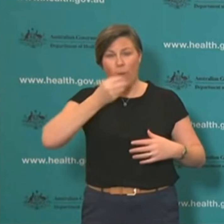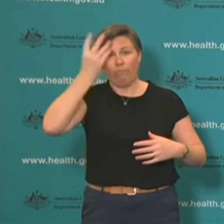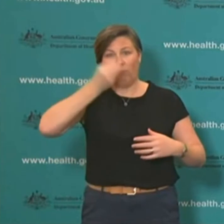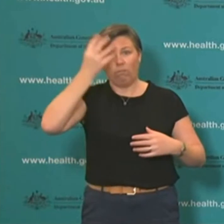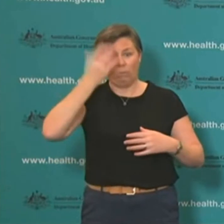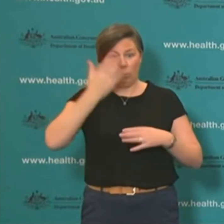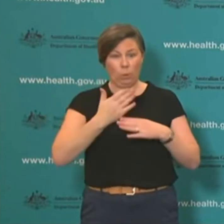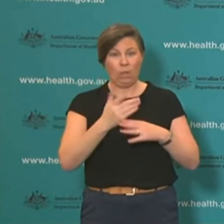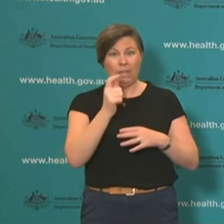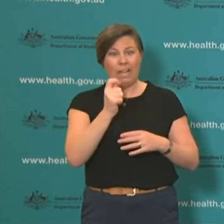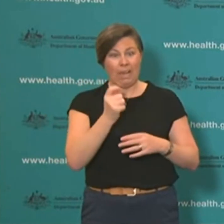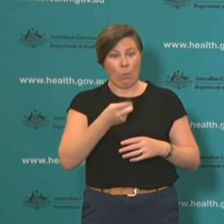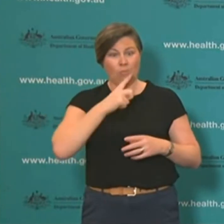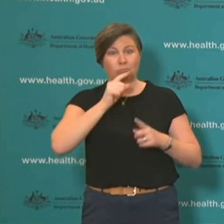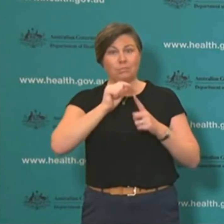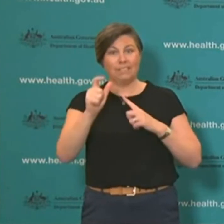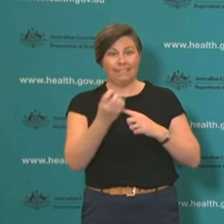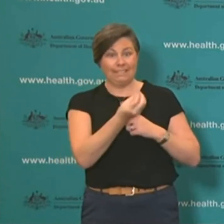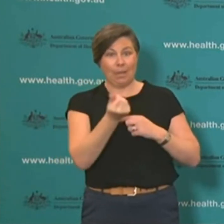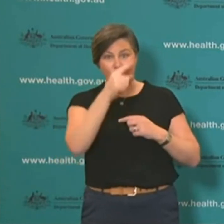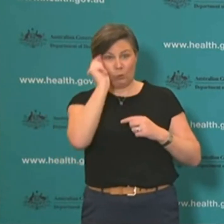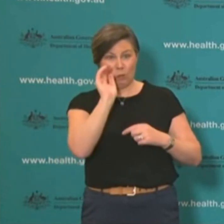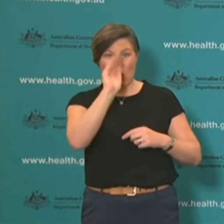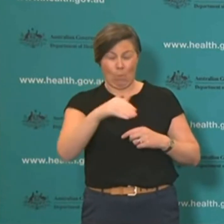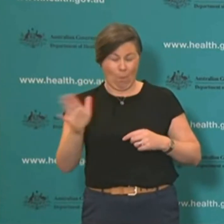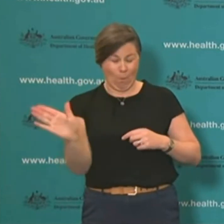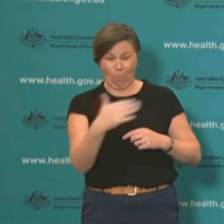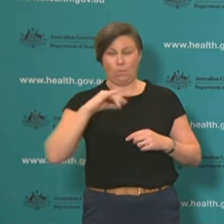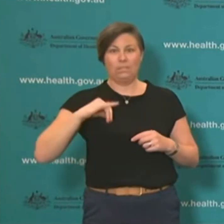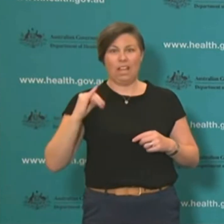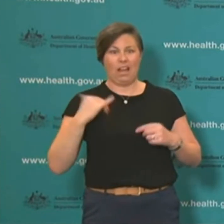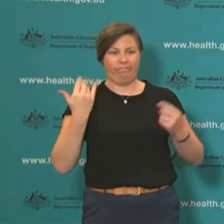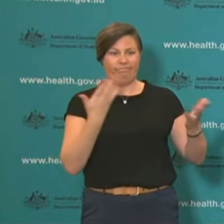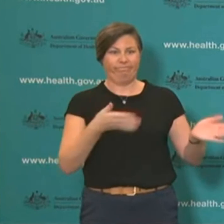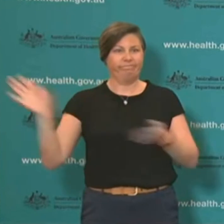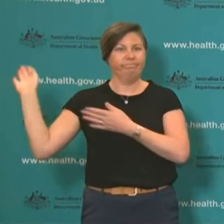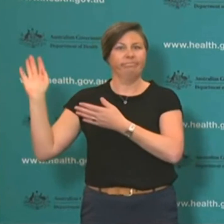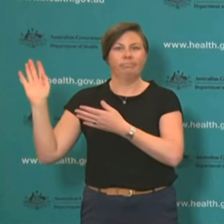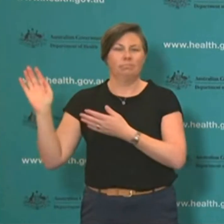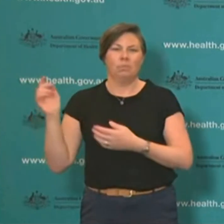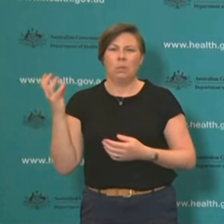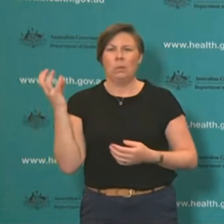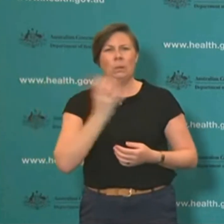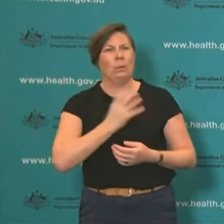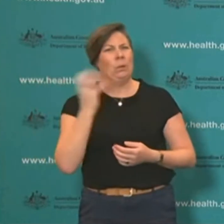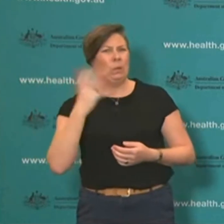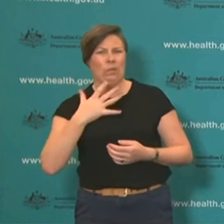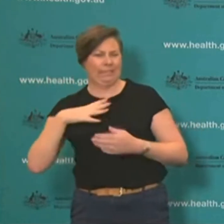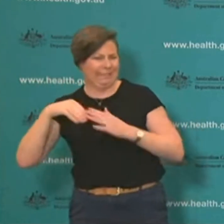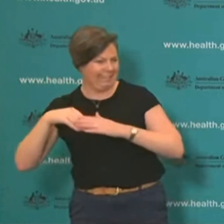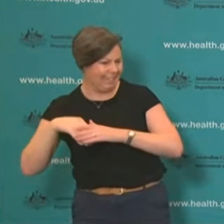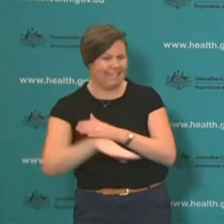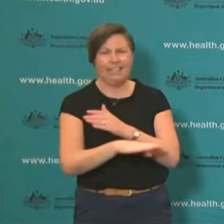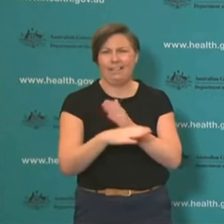absences of 80 to 100%, as it has been in some facilities, then you require an extraordinary response. An extraordinary response